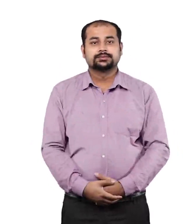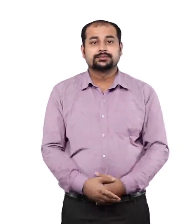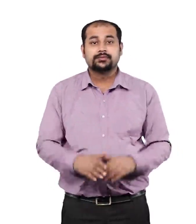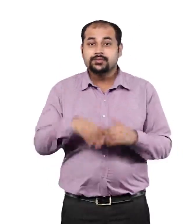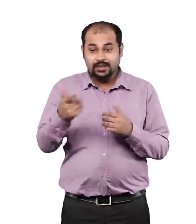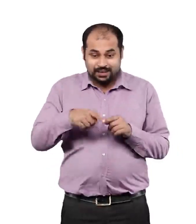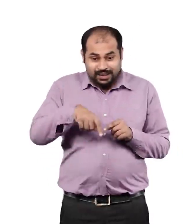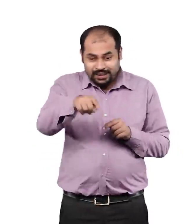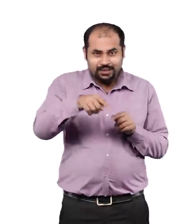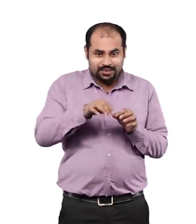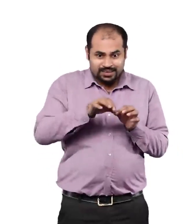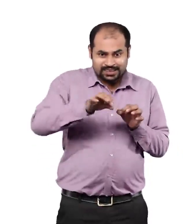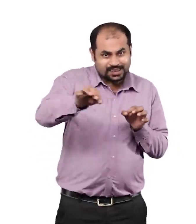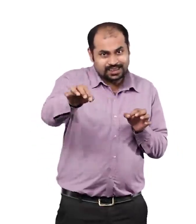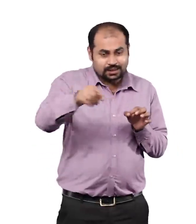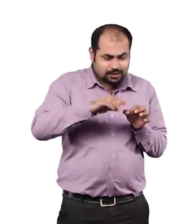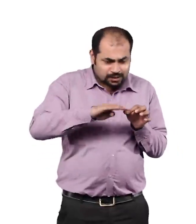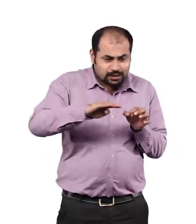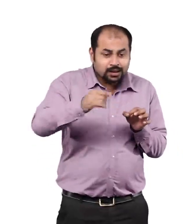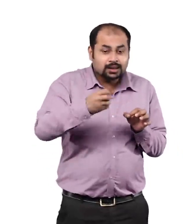They will measure distances in different directions.